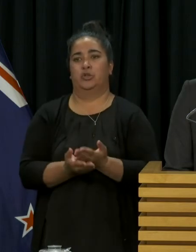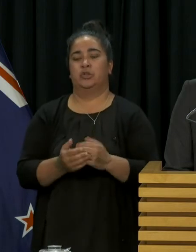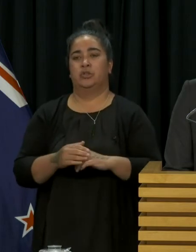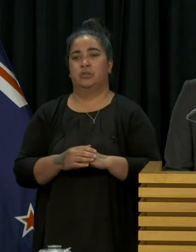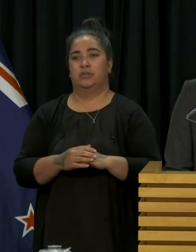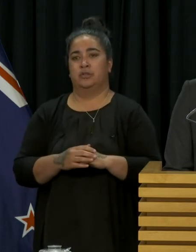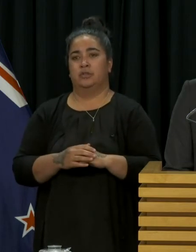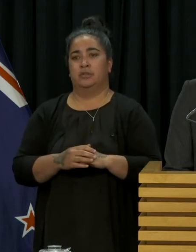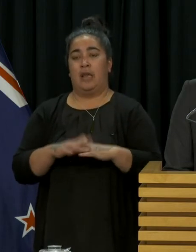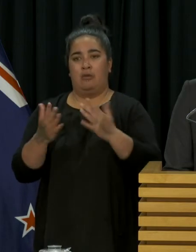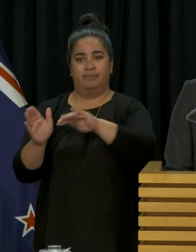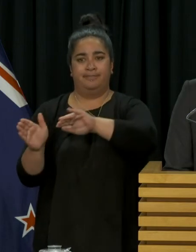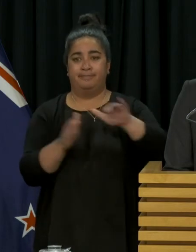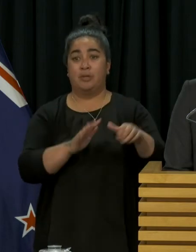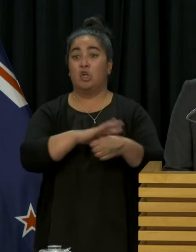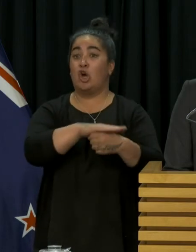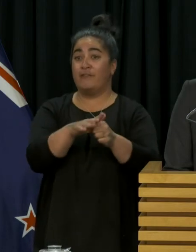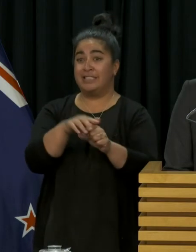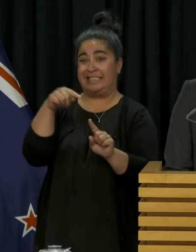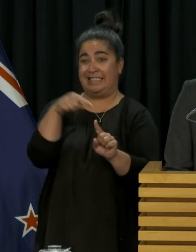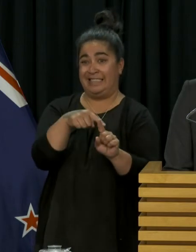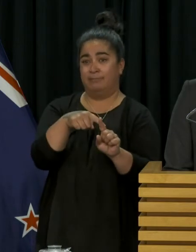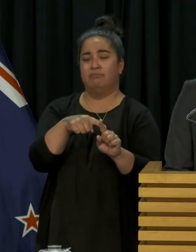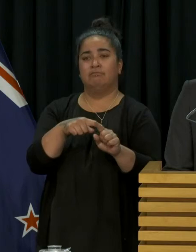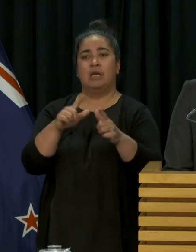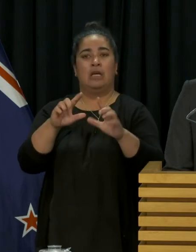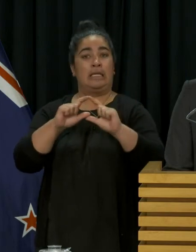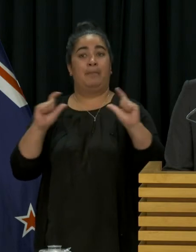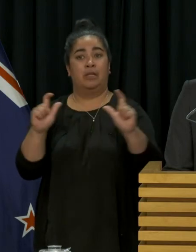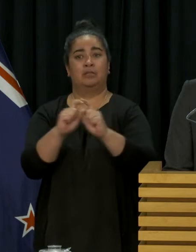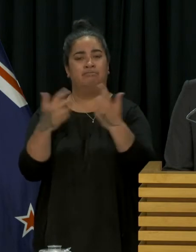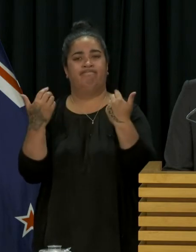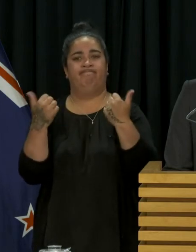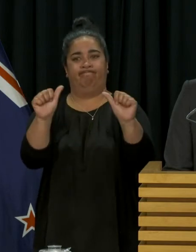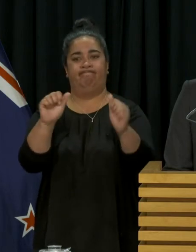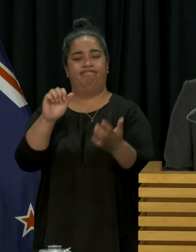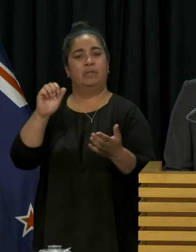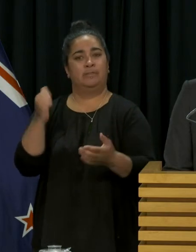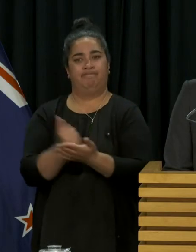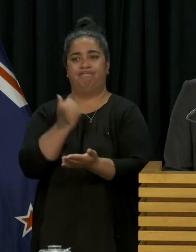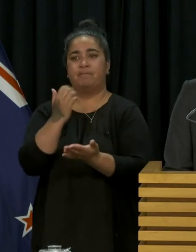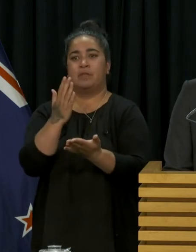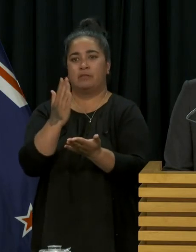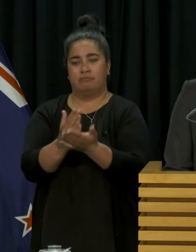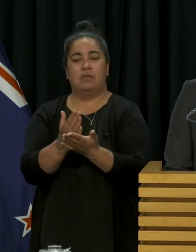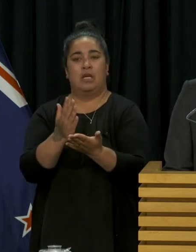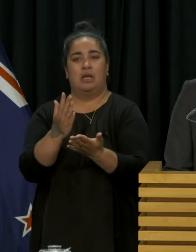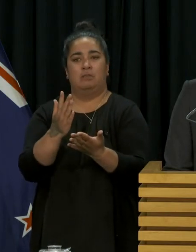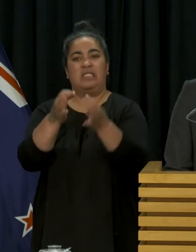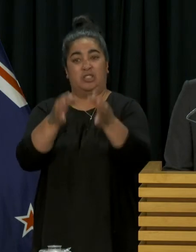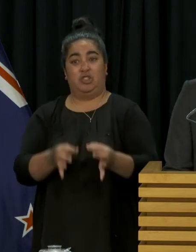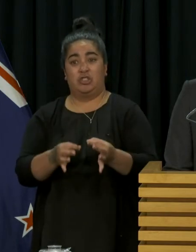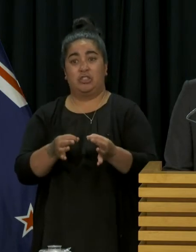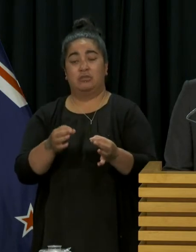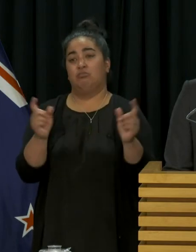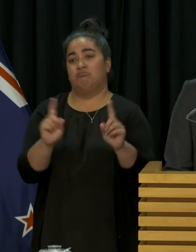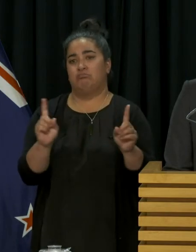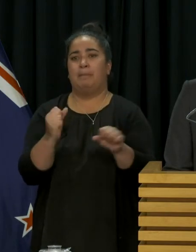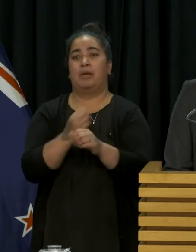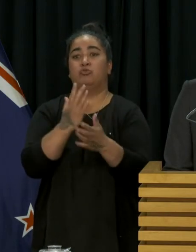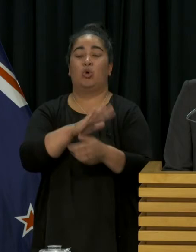COVID, Cabinet made decisions today that further strengthen our level 1 settings to keep the virus from spreading in our